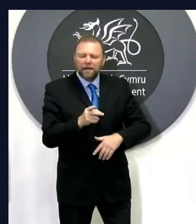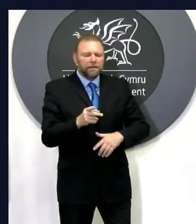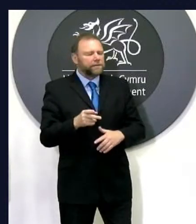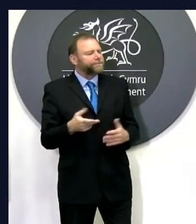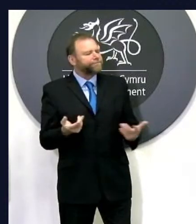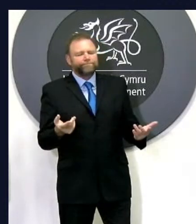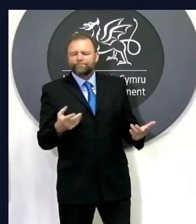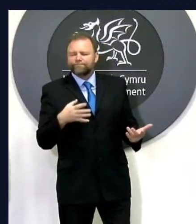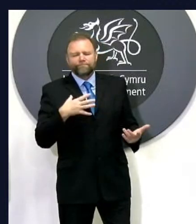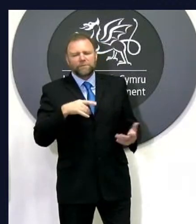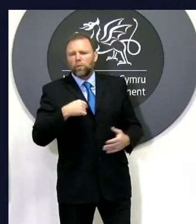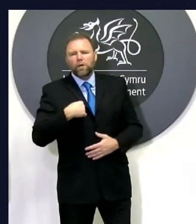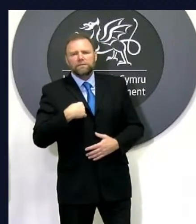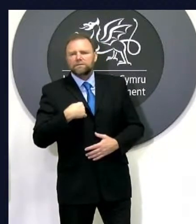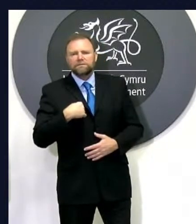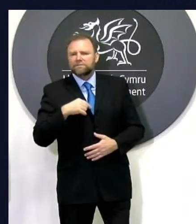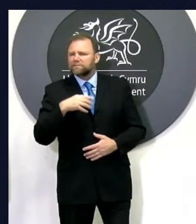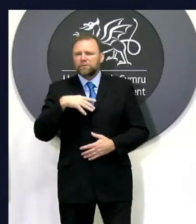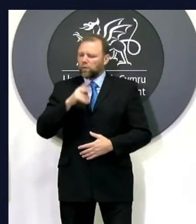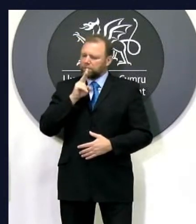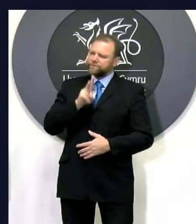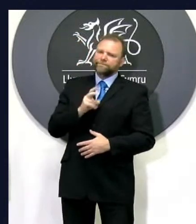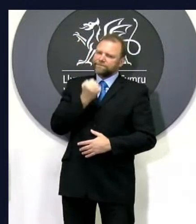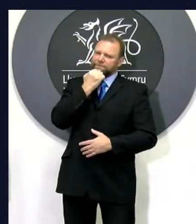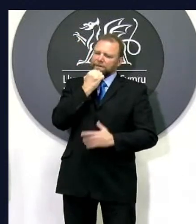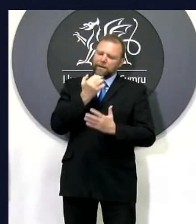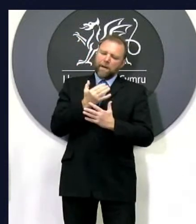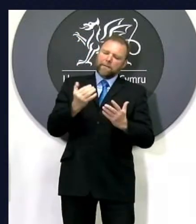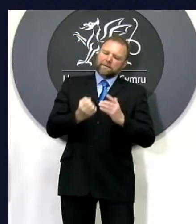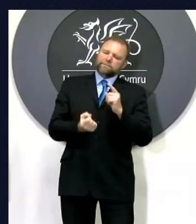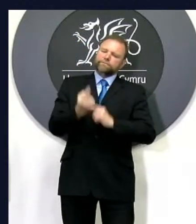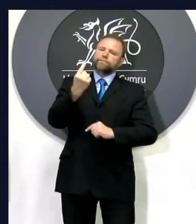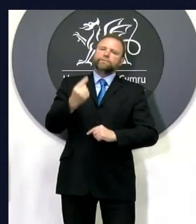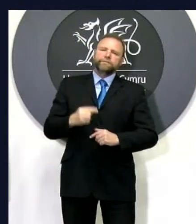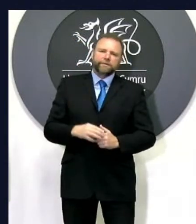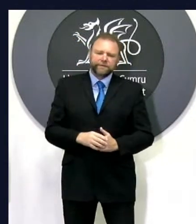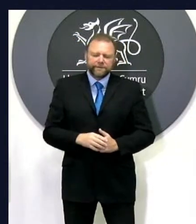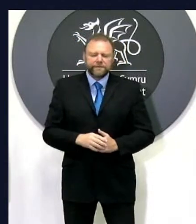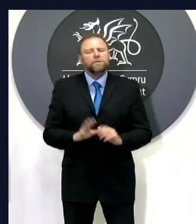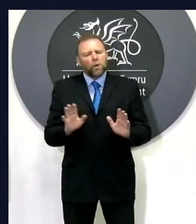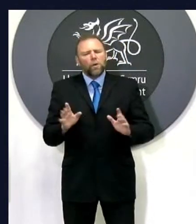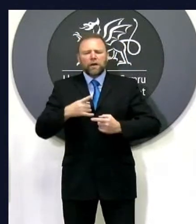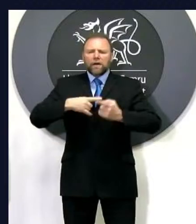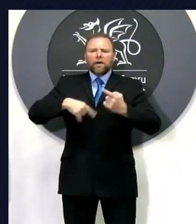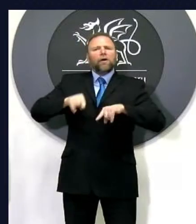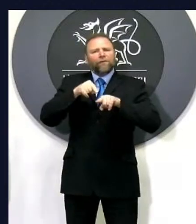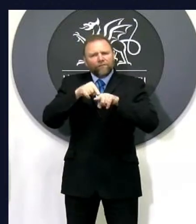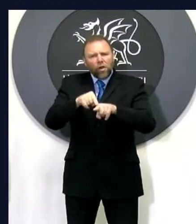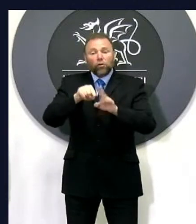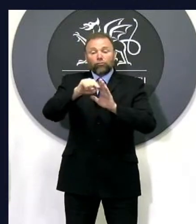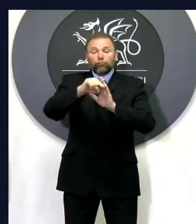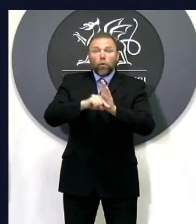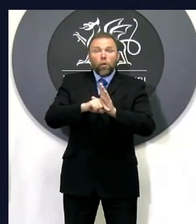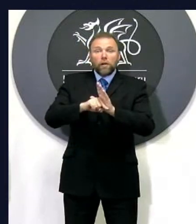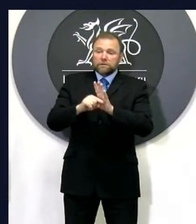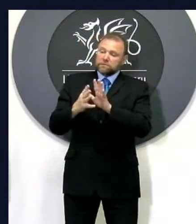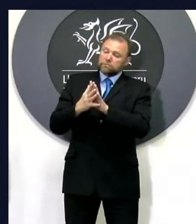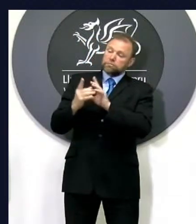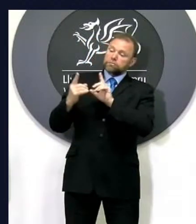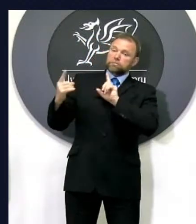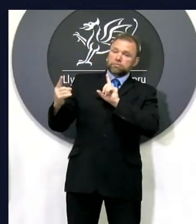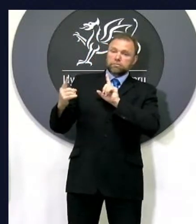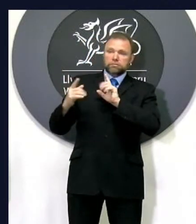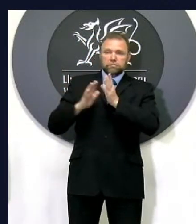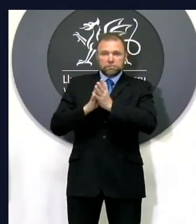restrictions because cases are rising again here. And so if we abide by those personal rules, by the gradual easement of